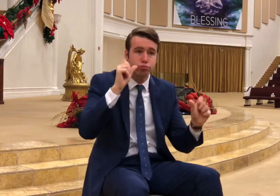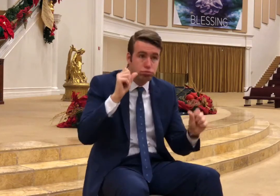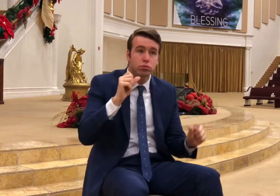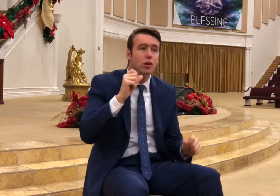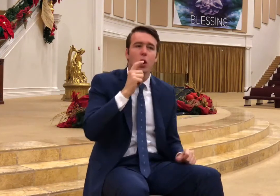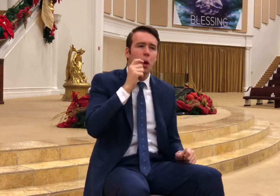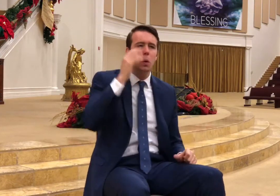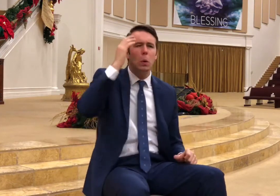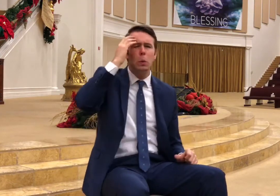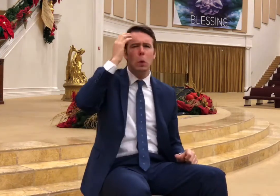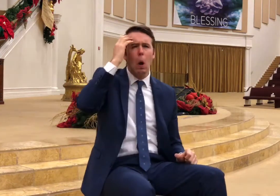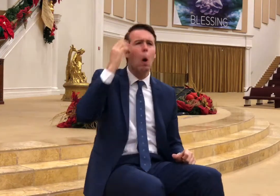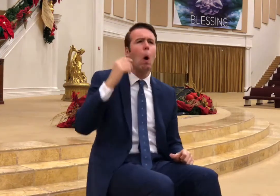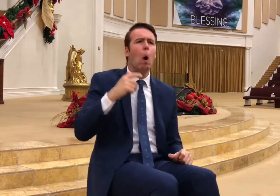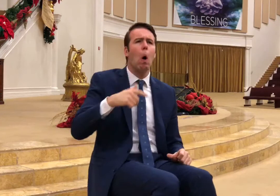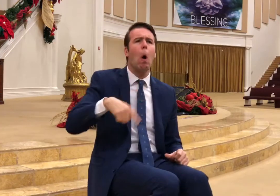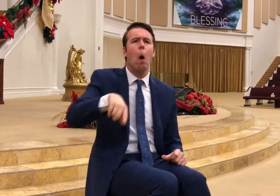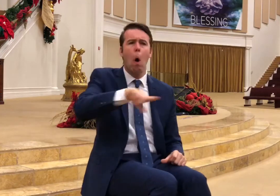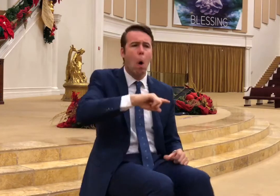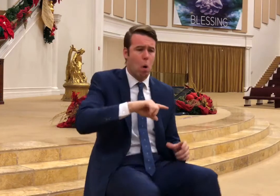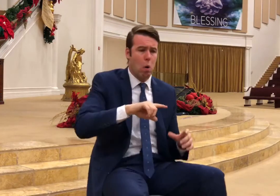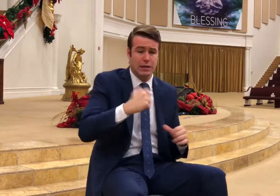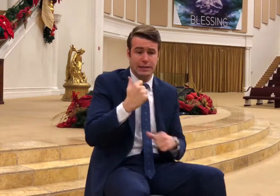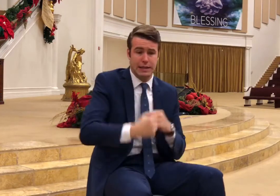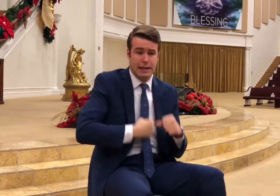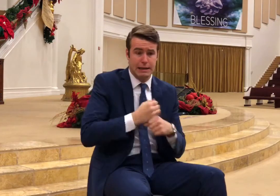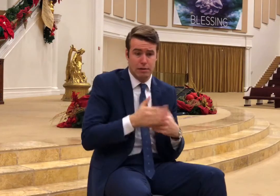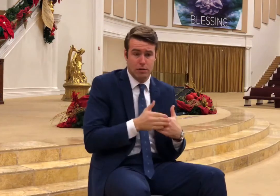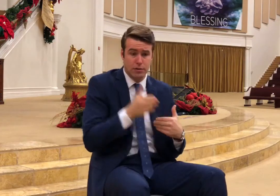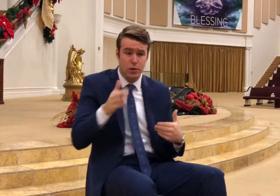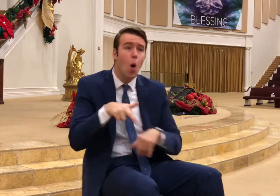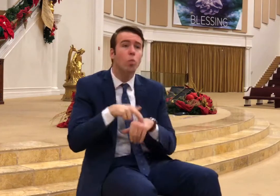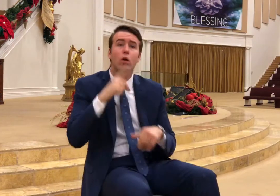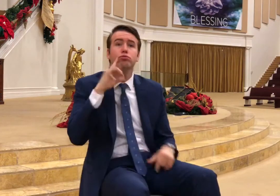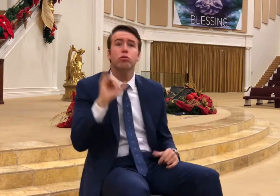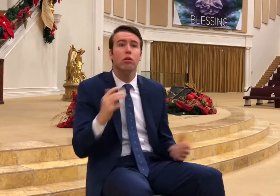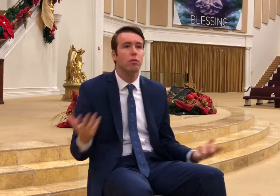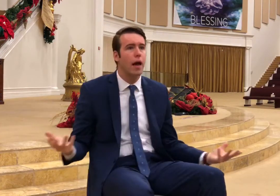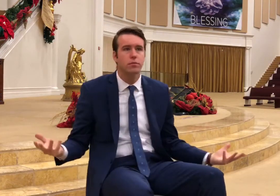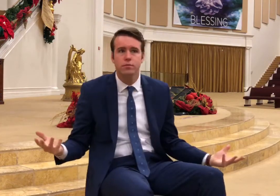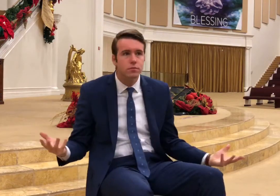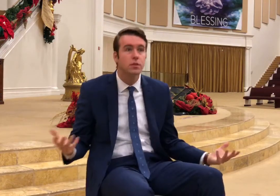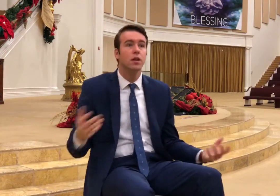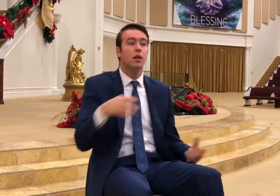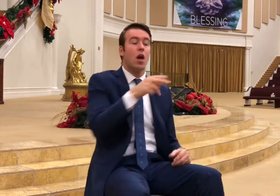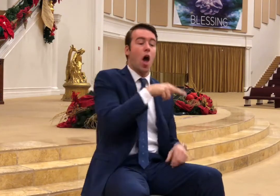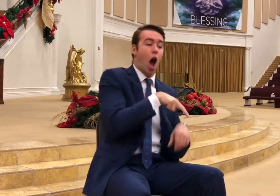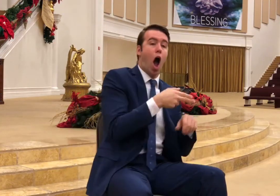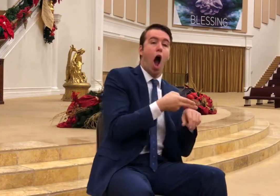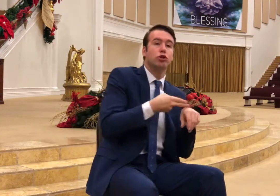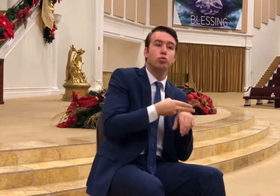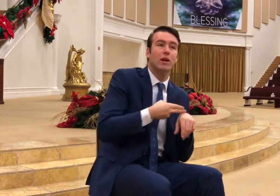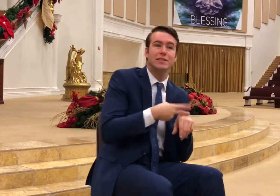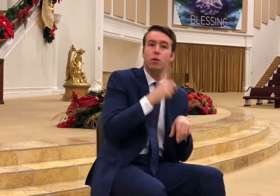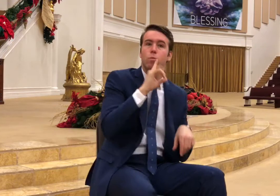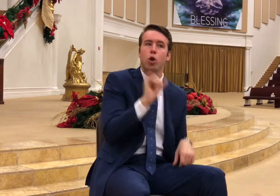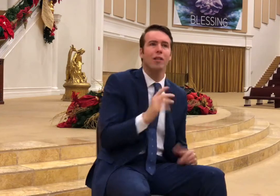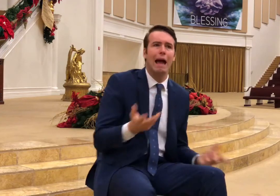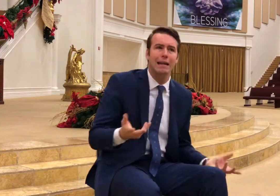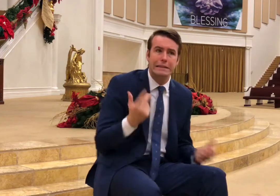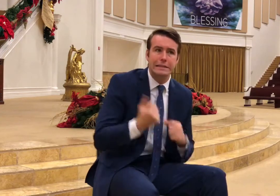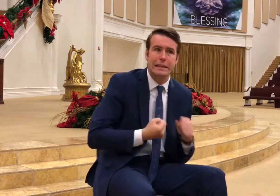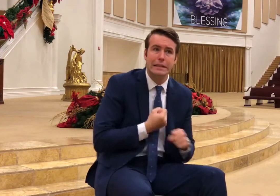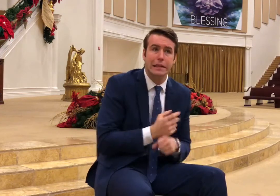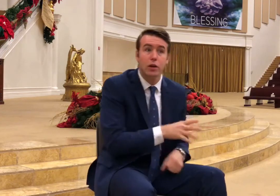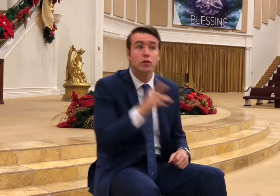knows what it's going to look like in 10 years in Roa 10? What's it going to look like in the mainland in the next 10 years of Honduras? What's it going to look